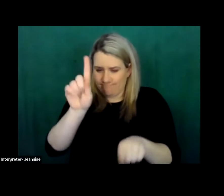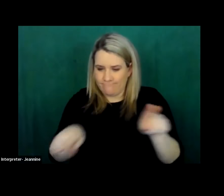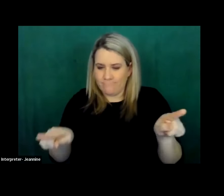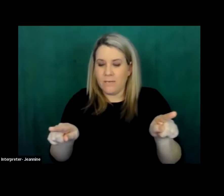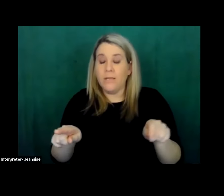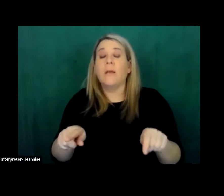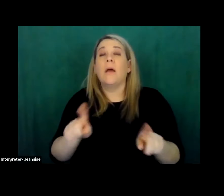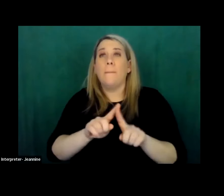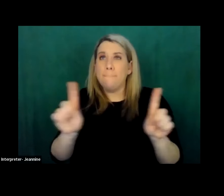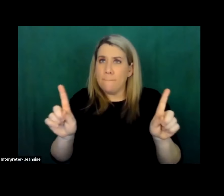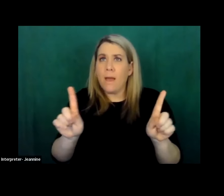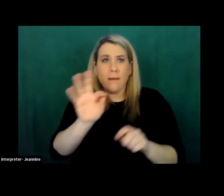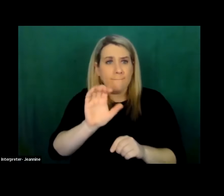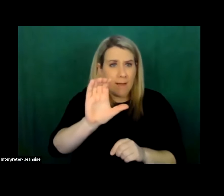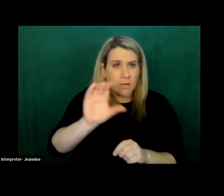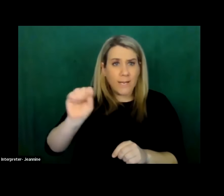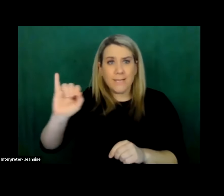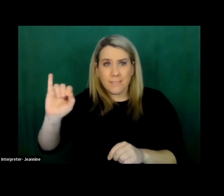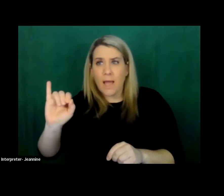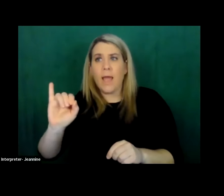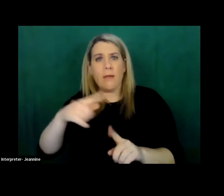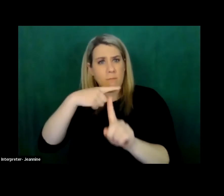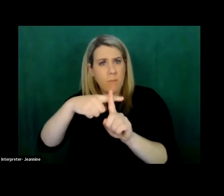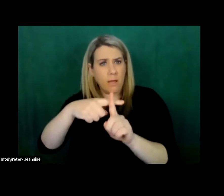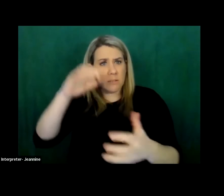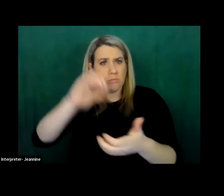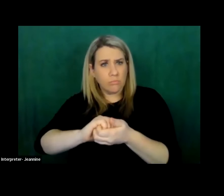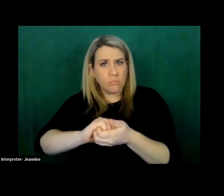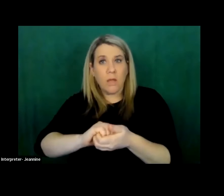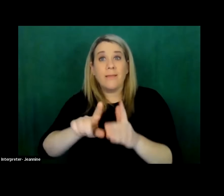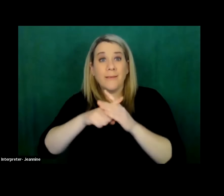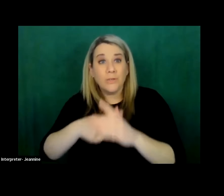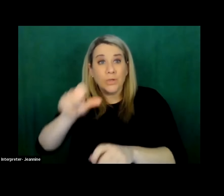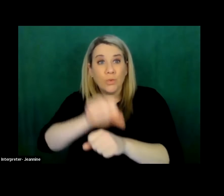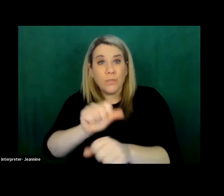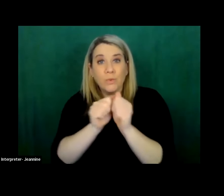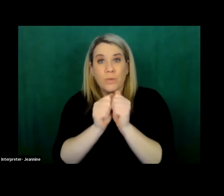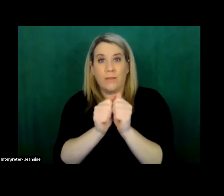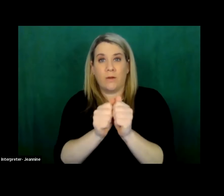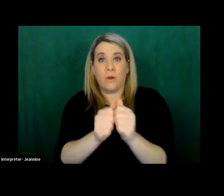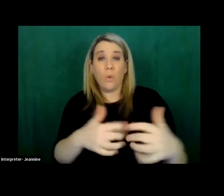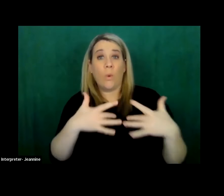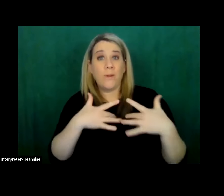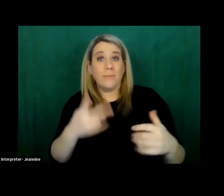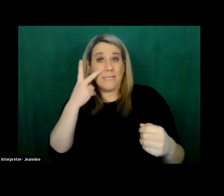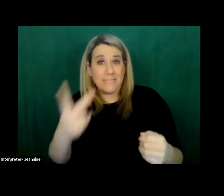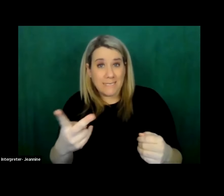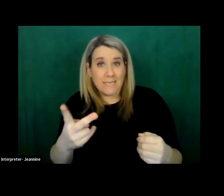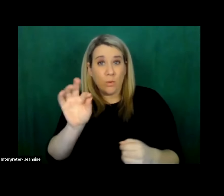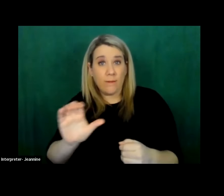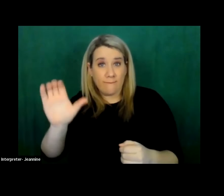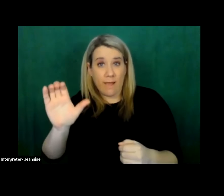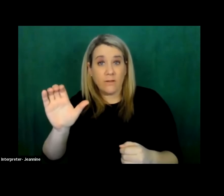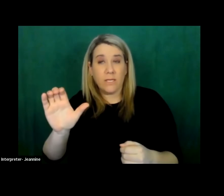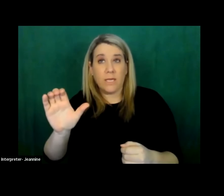that build really positive relationships, they start becoming collaborative. And a trend that we find with the faculty partners that